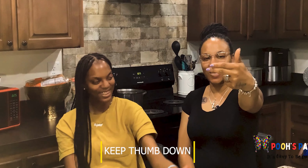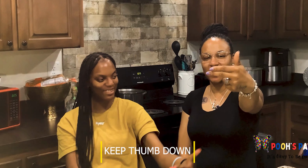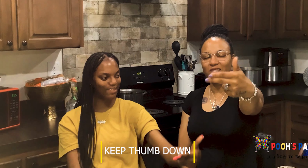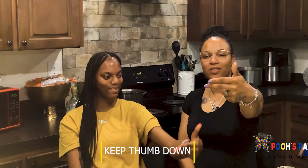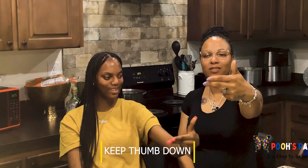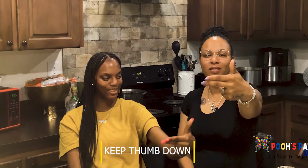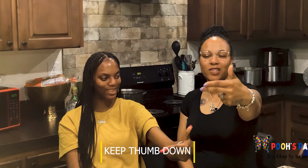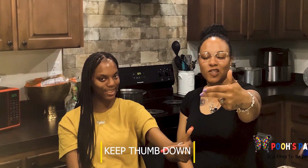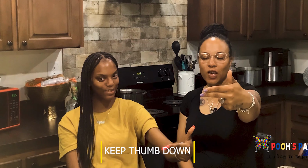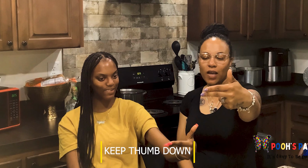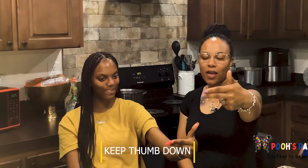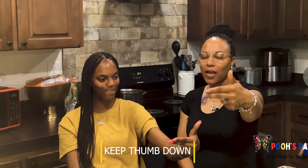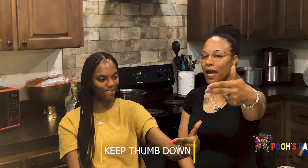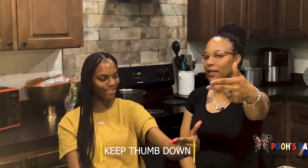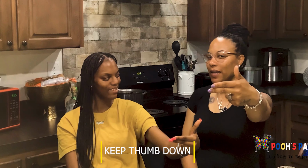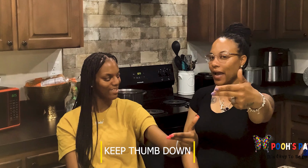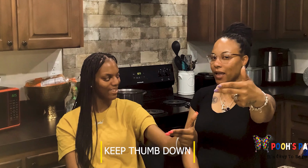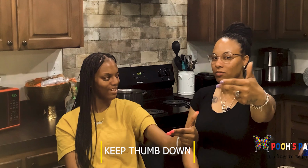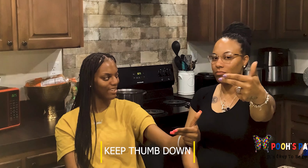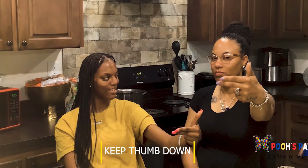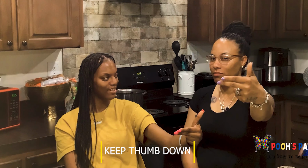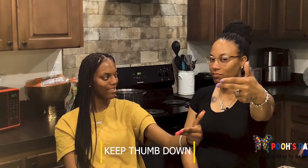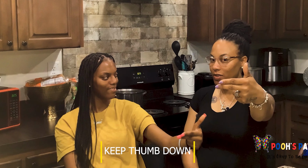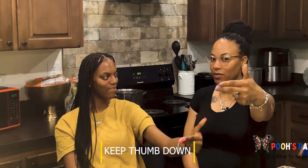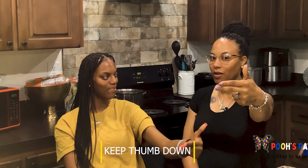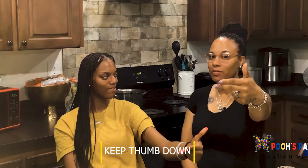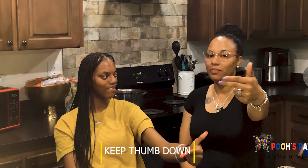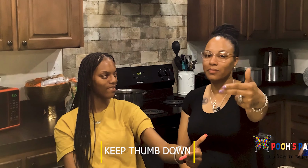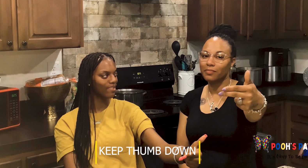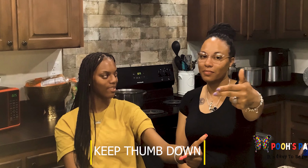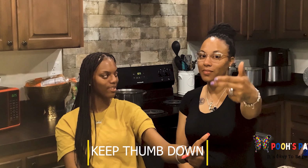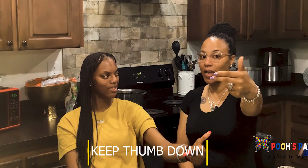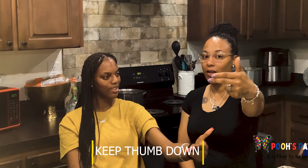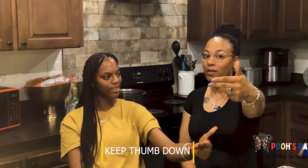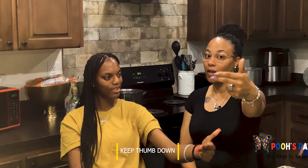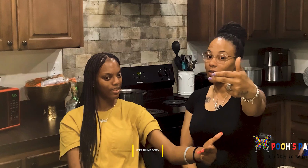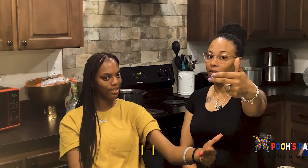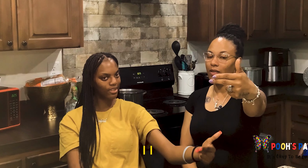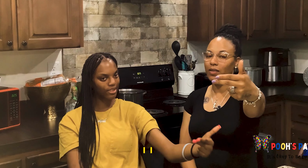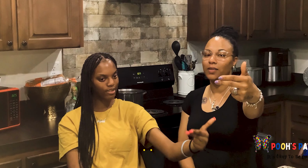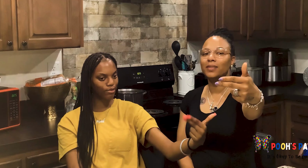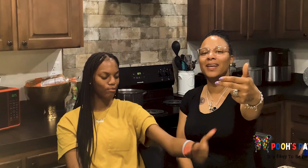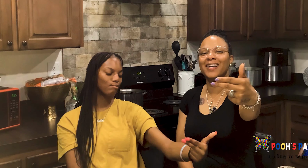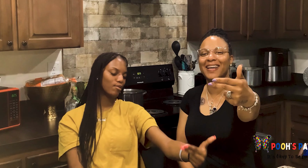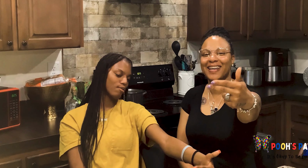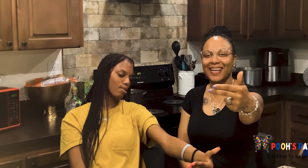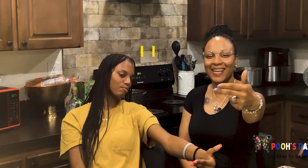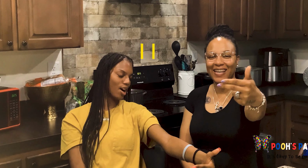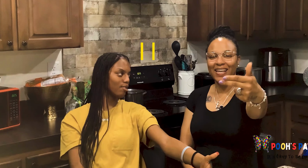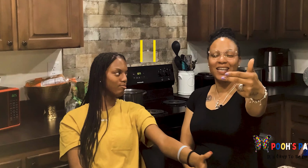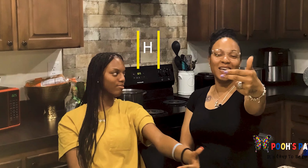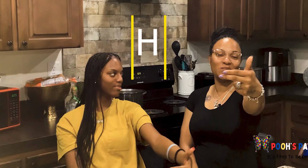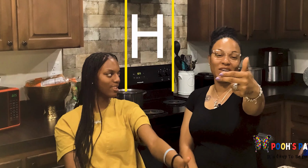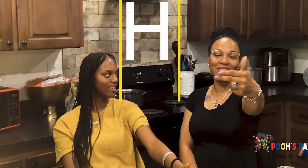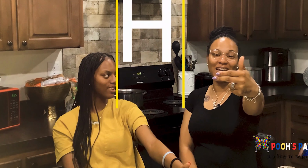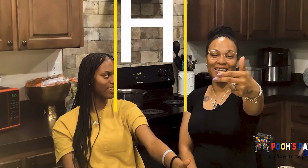H. Kind of like, you know, y'all see it. That's what it's kind of